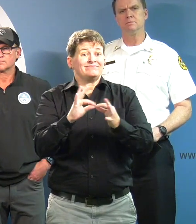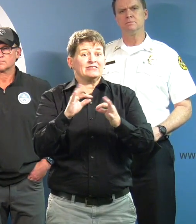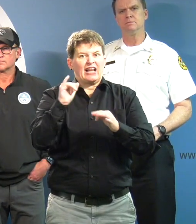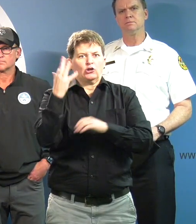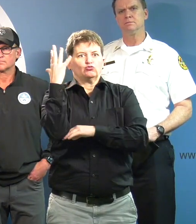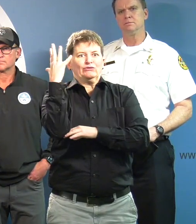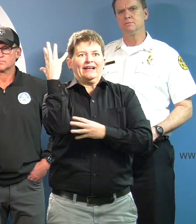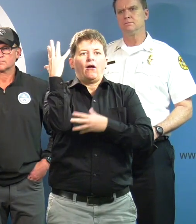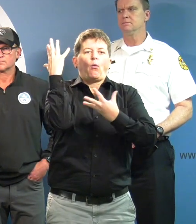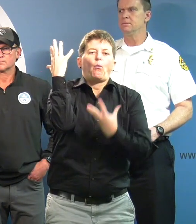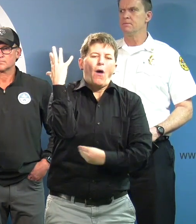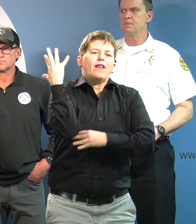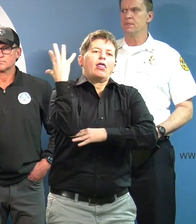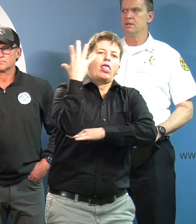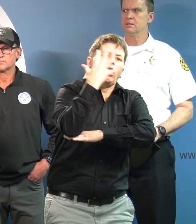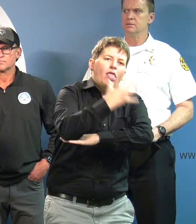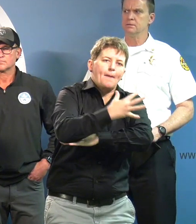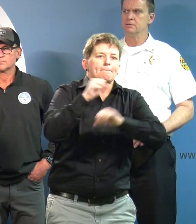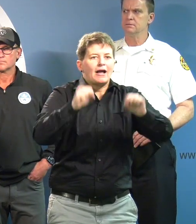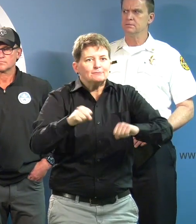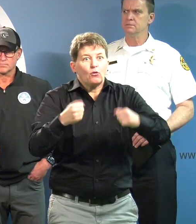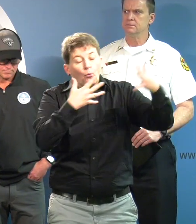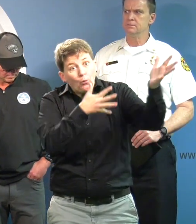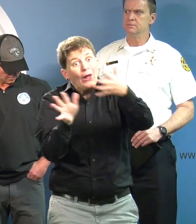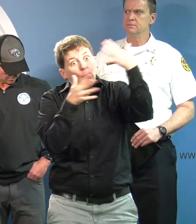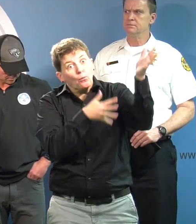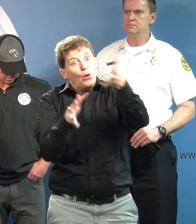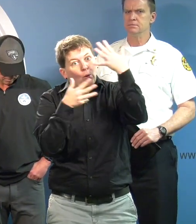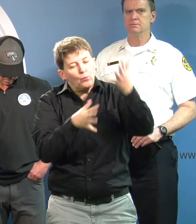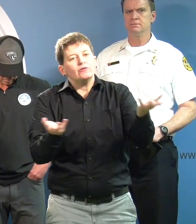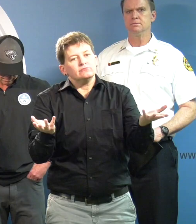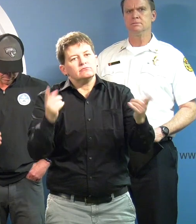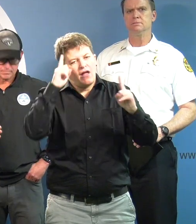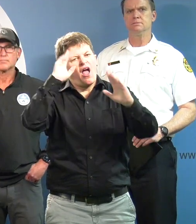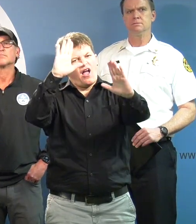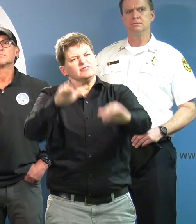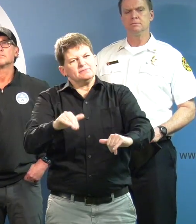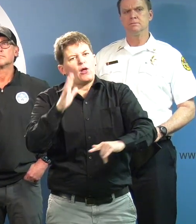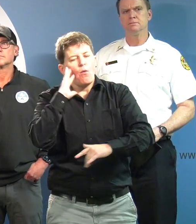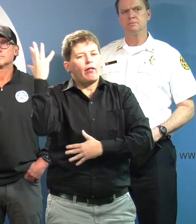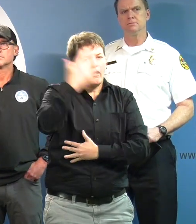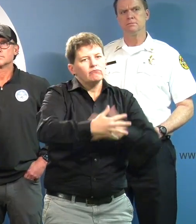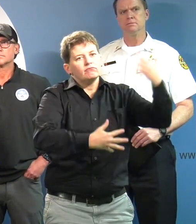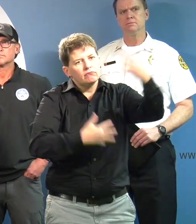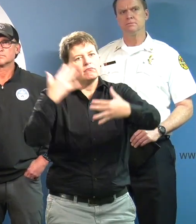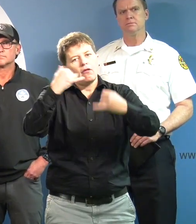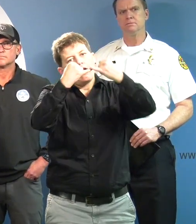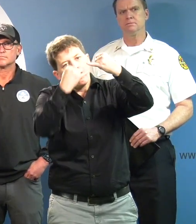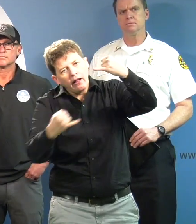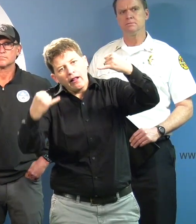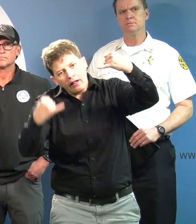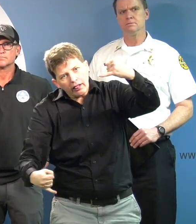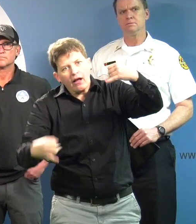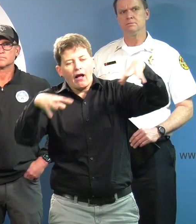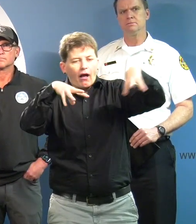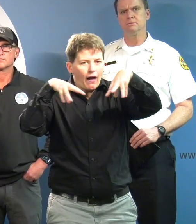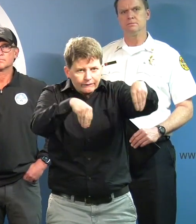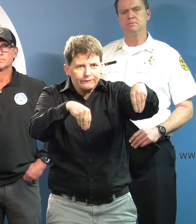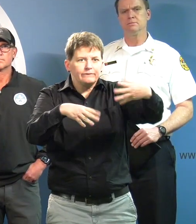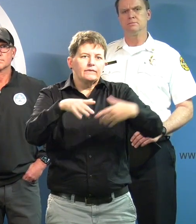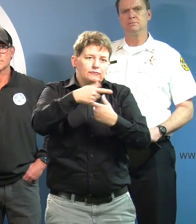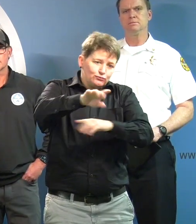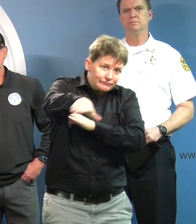still windy. And so we expect to continue to have some outages tomorrow and through the day tonight and through the day